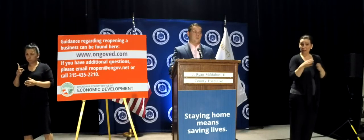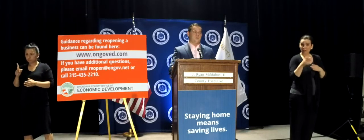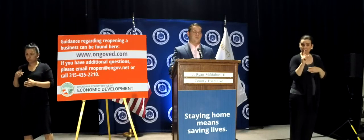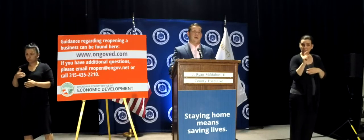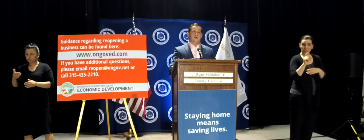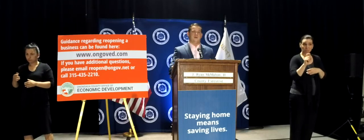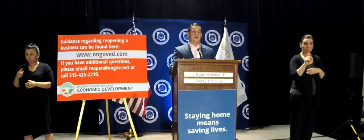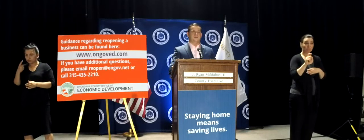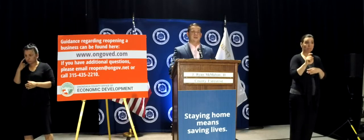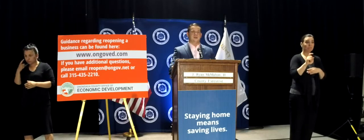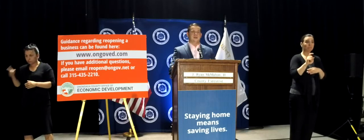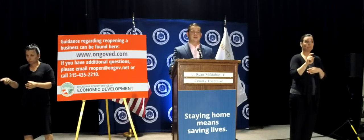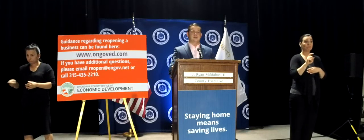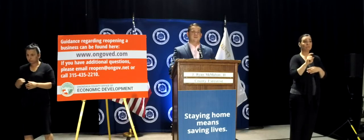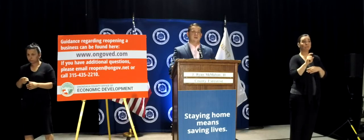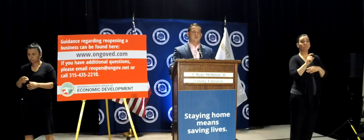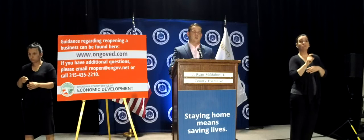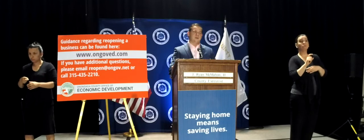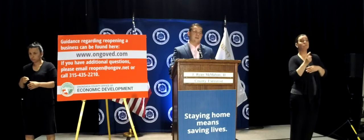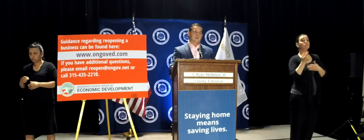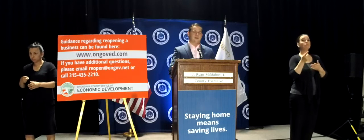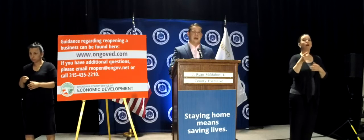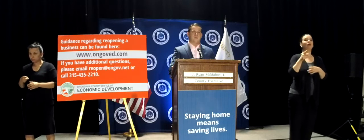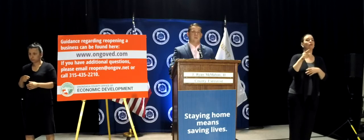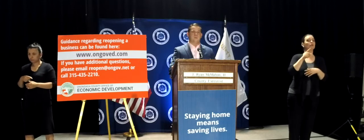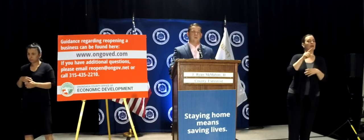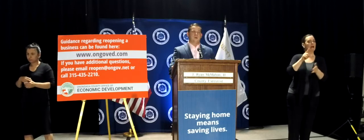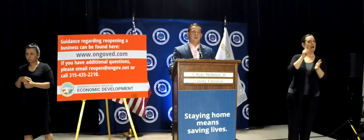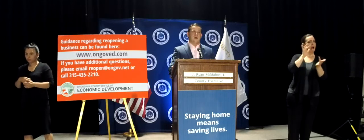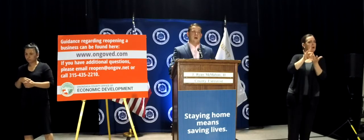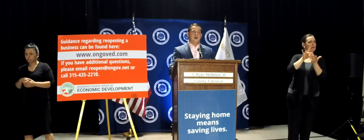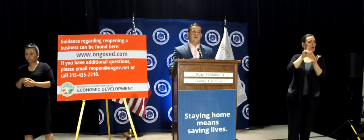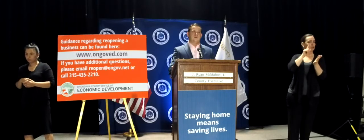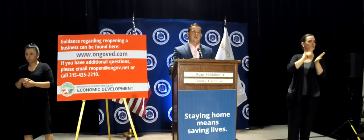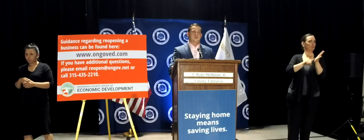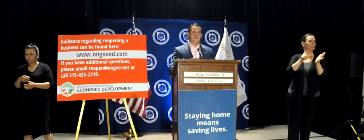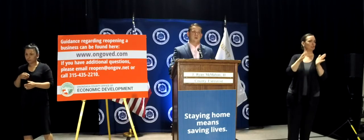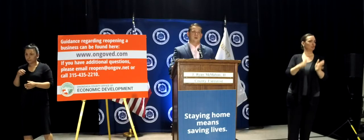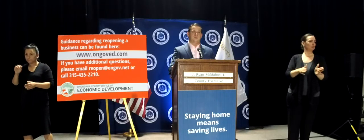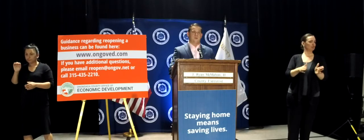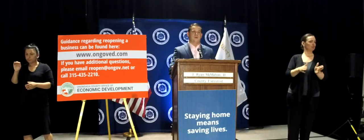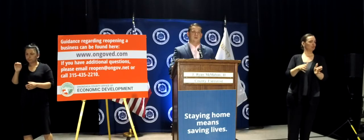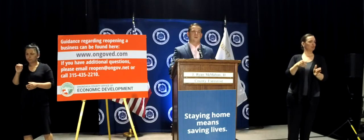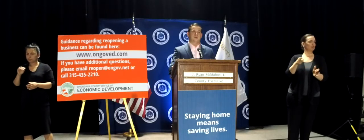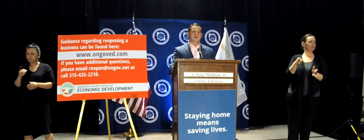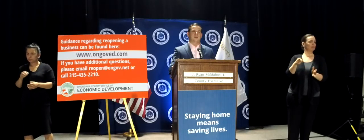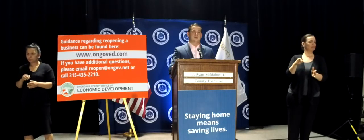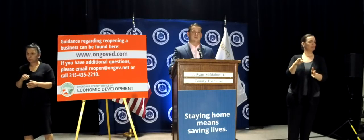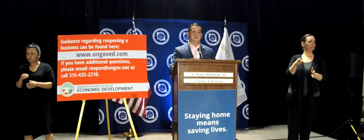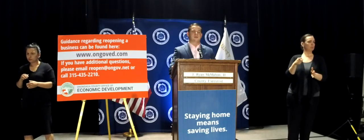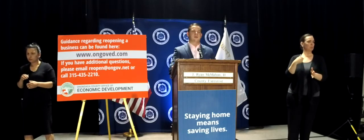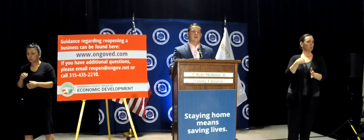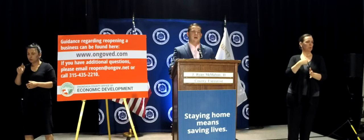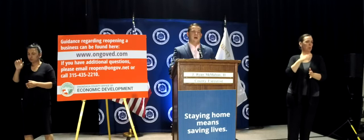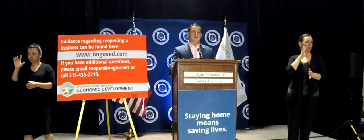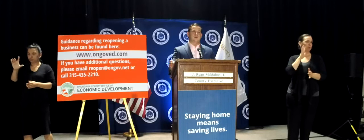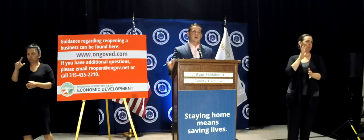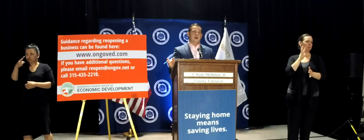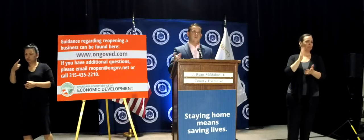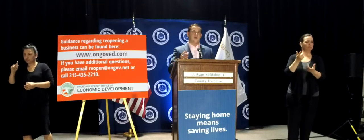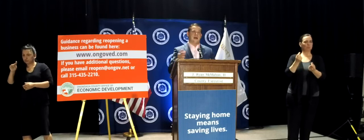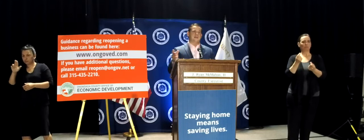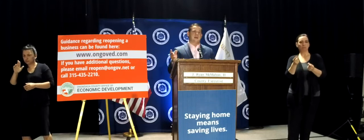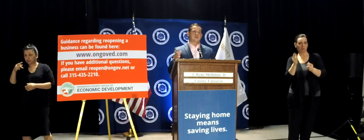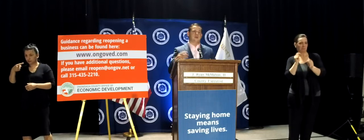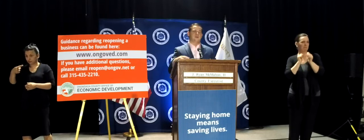we were preparing for an uptick in cases in phase 1. Didn't really happen. Phase 2, we're going to prepare for an uptick in cases, so